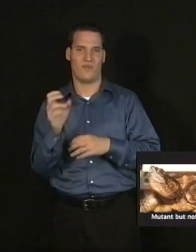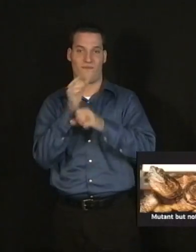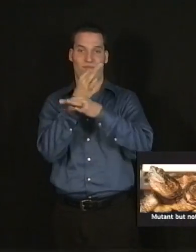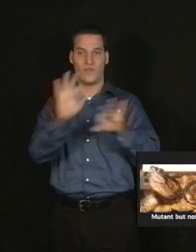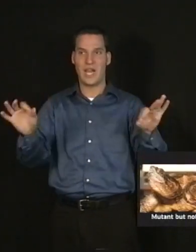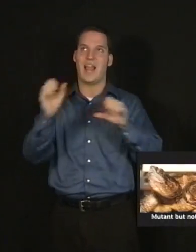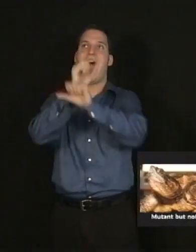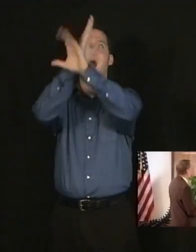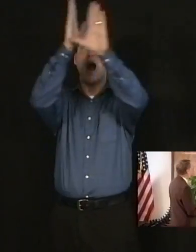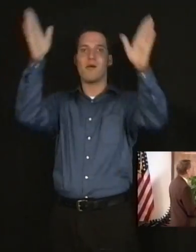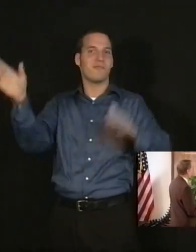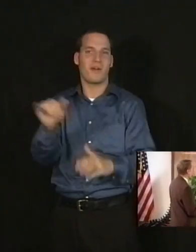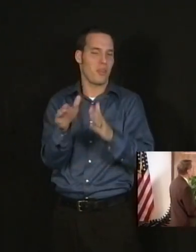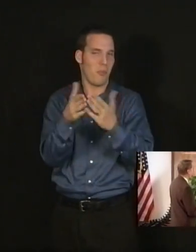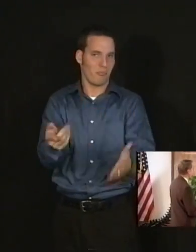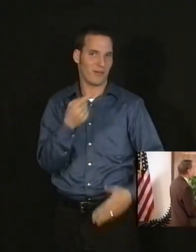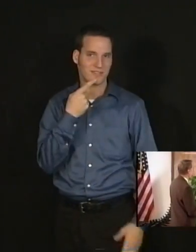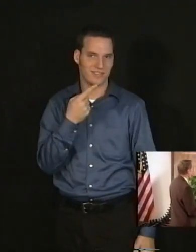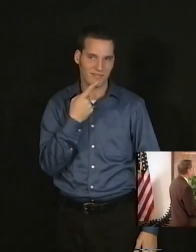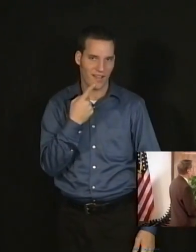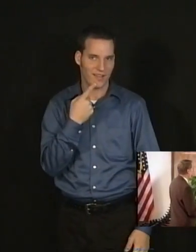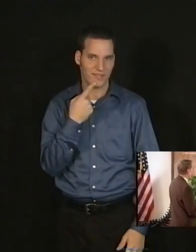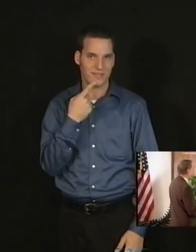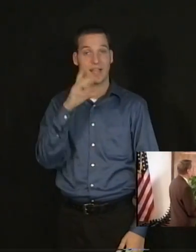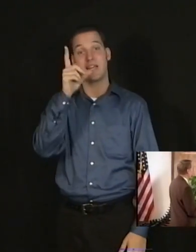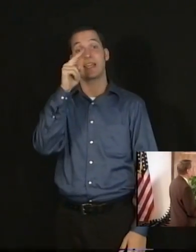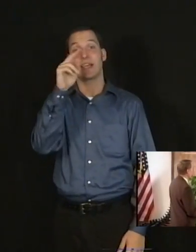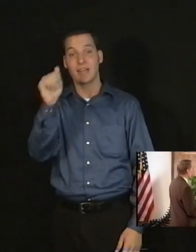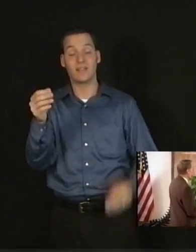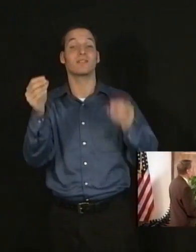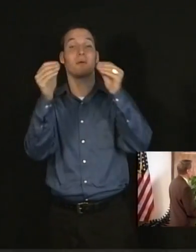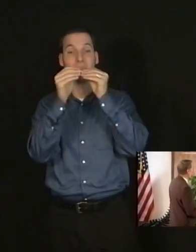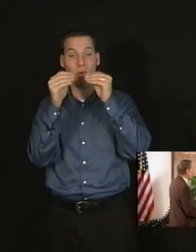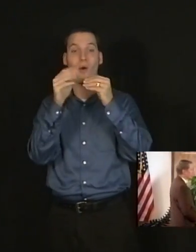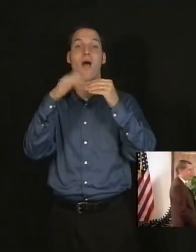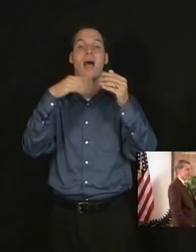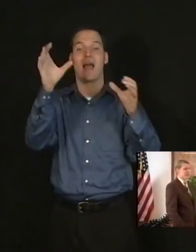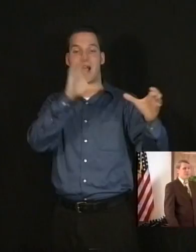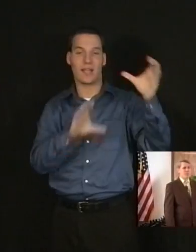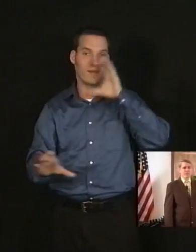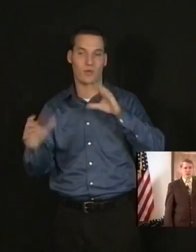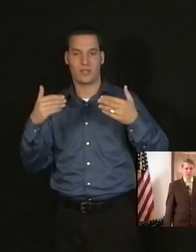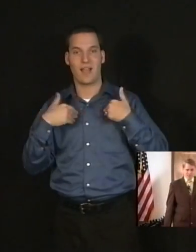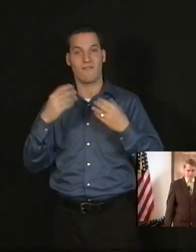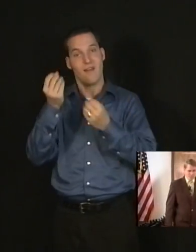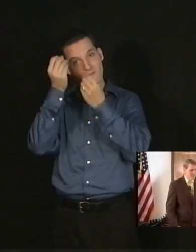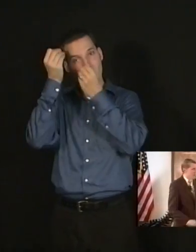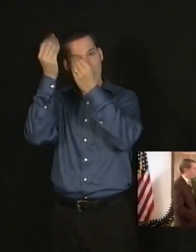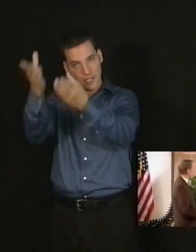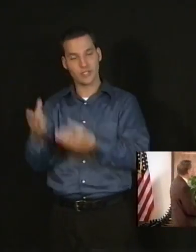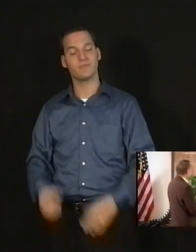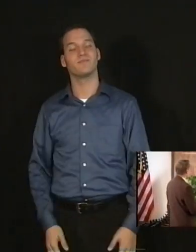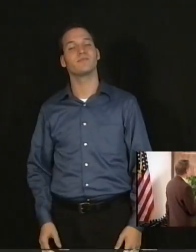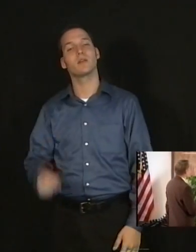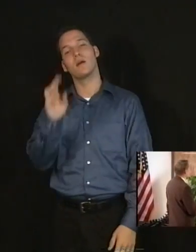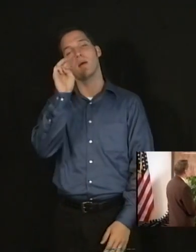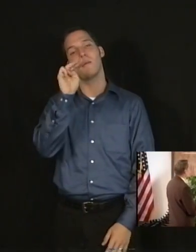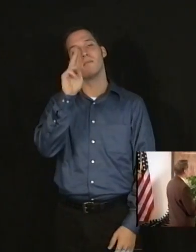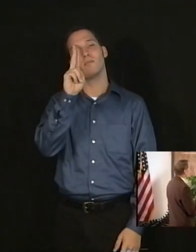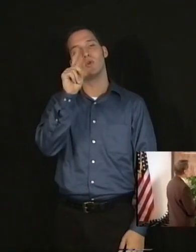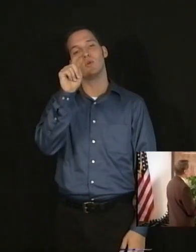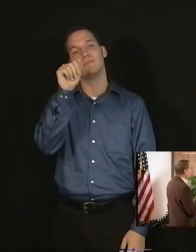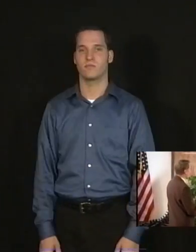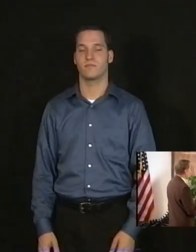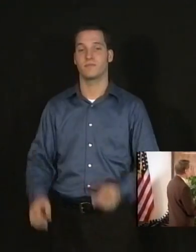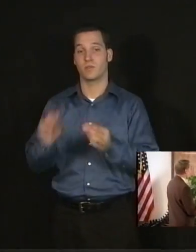atmosphere like the textbook says. No animal is related to any other kind of animal. DNA is more than just chemicals. It carries information. Mutations do